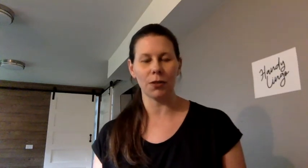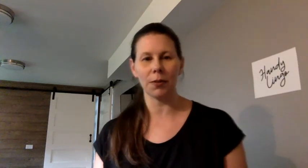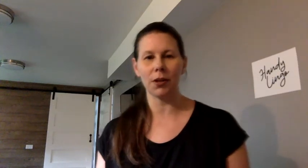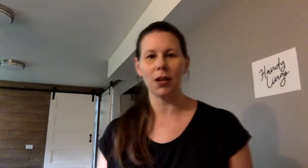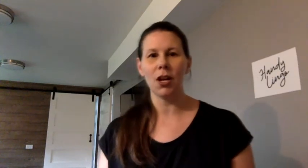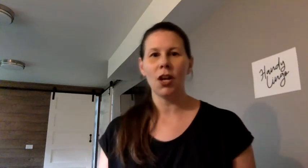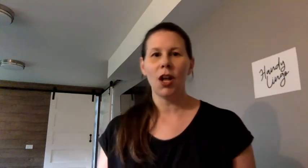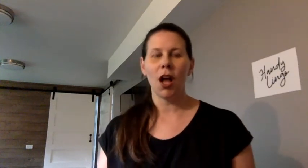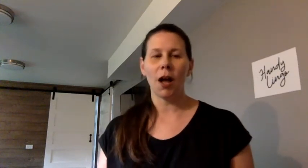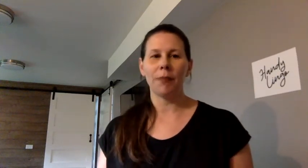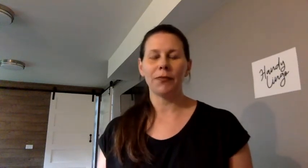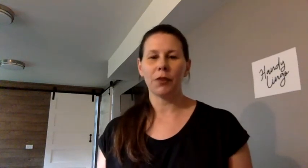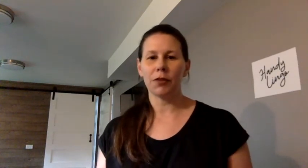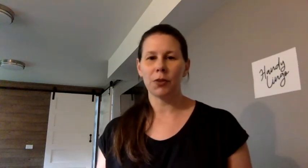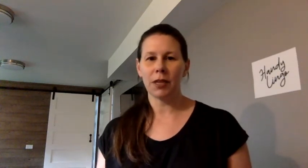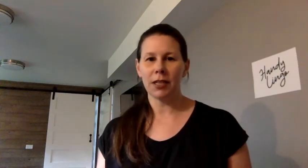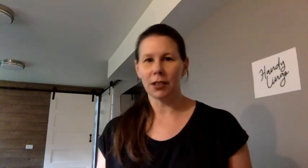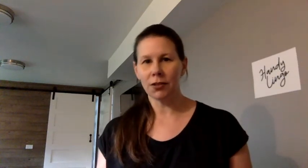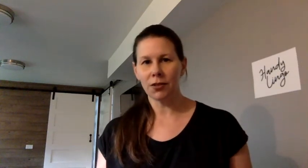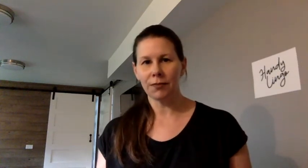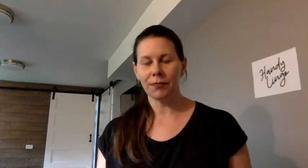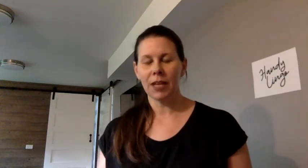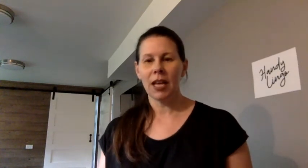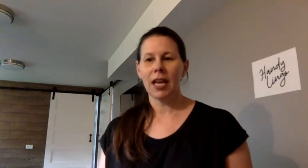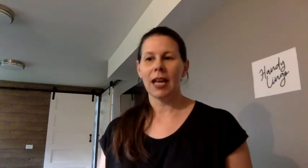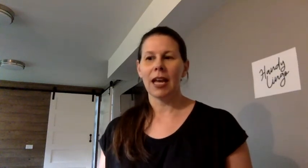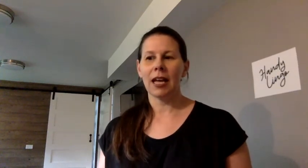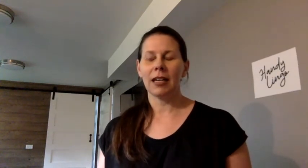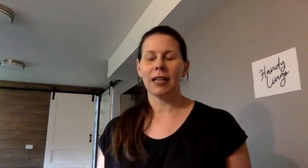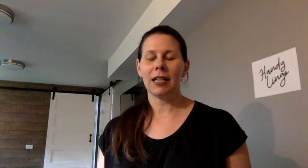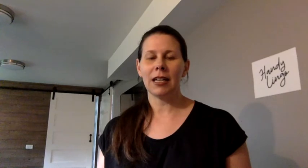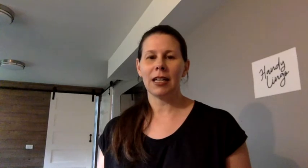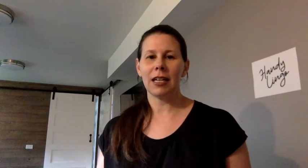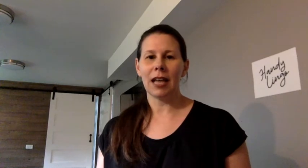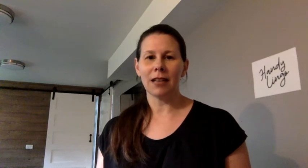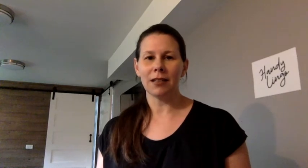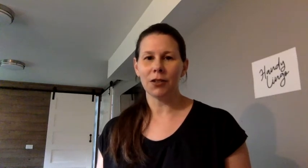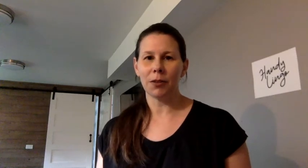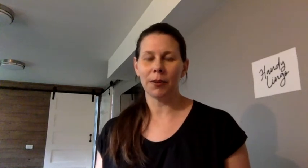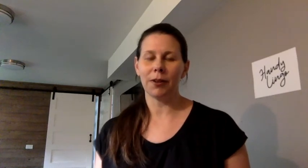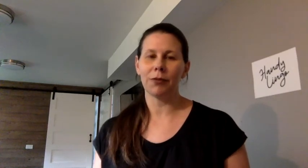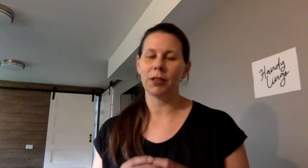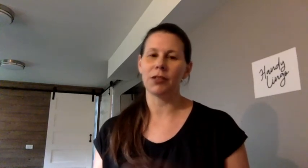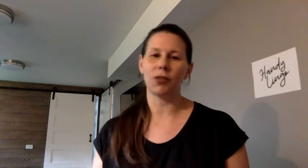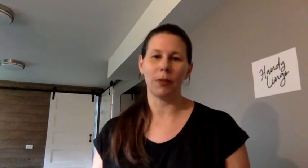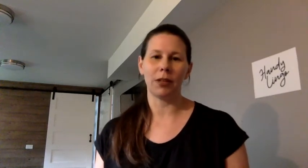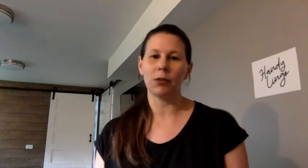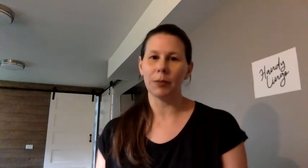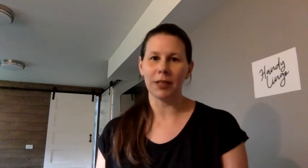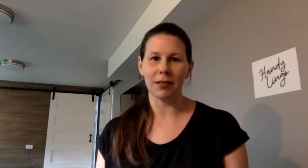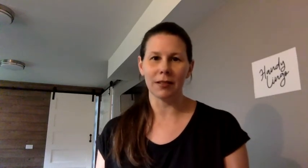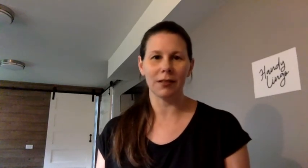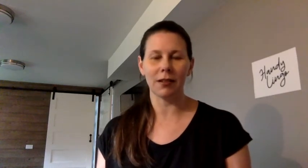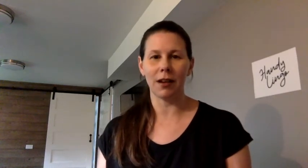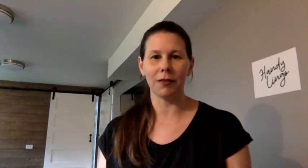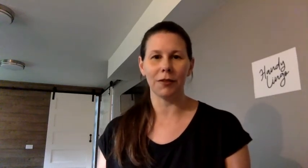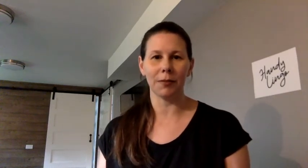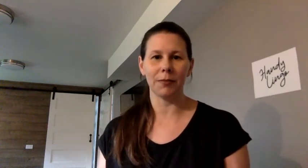interpreter for over 20 years. And as an interpreter, I've worked in so many cool places, from